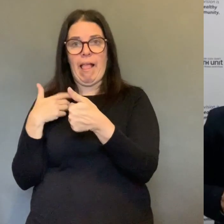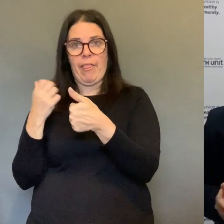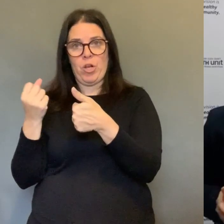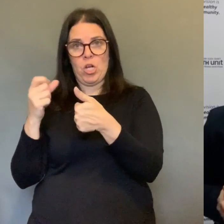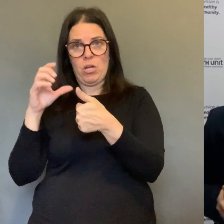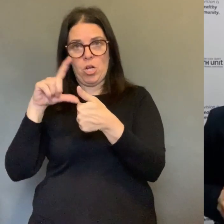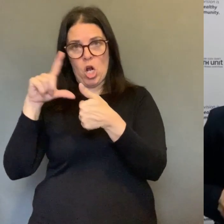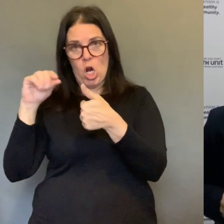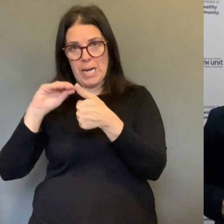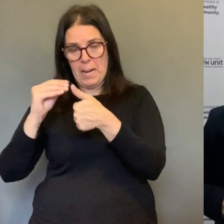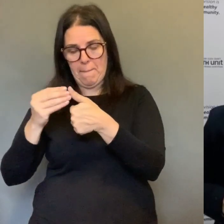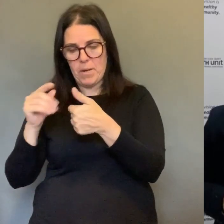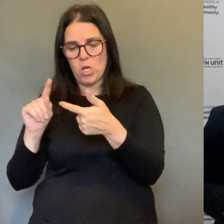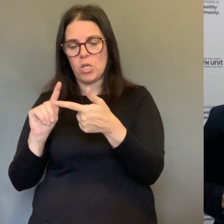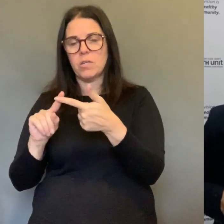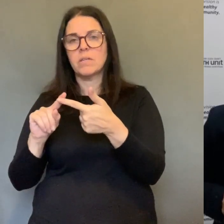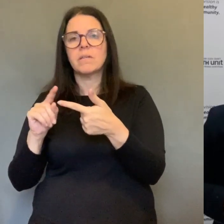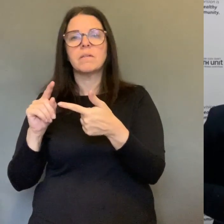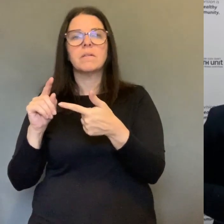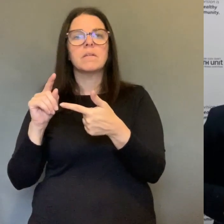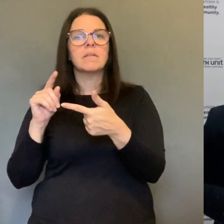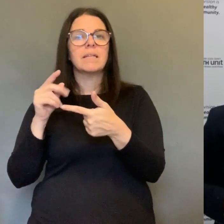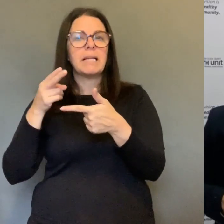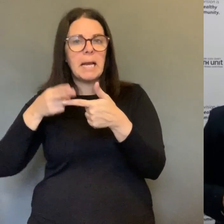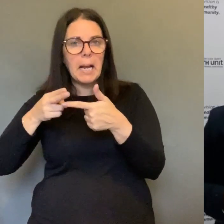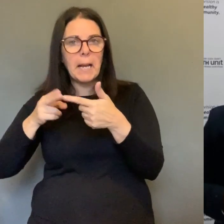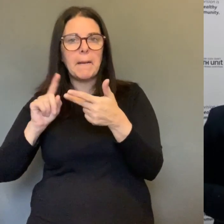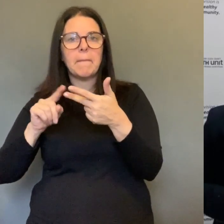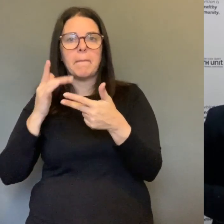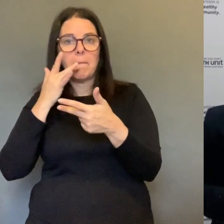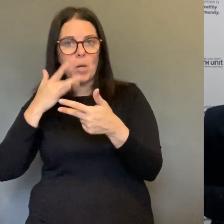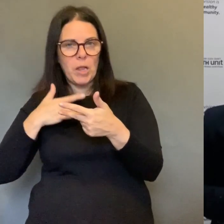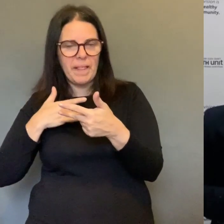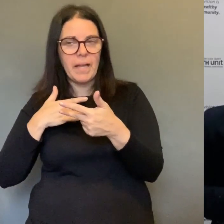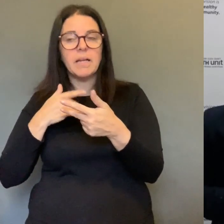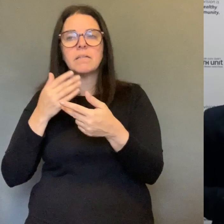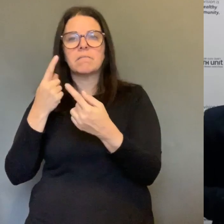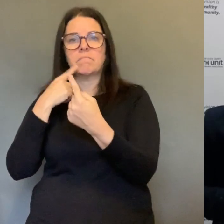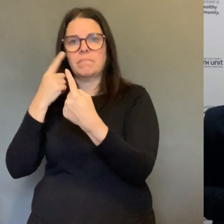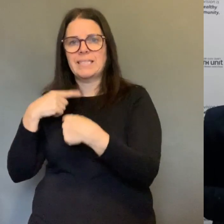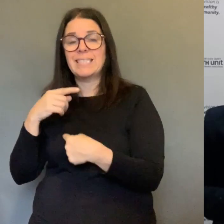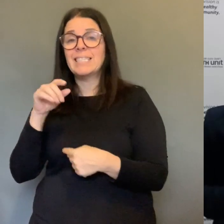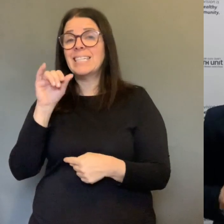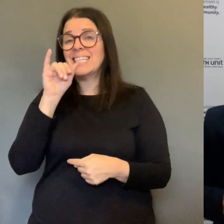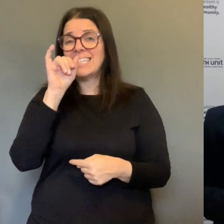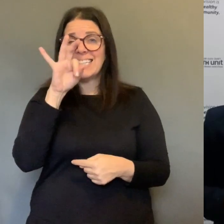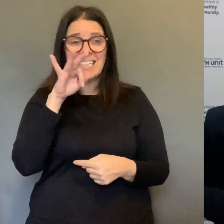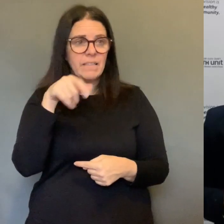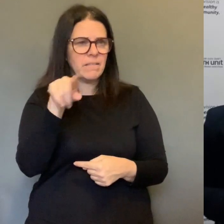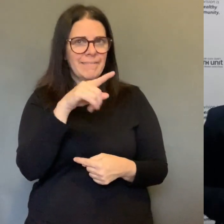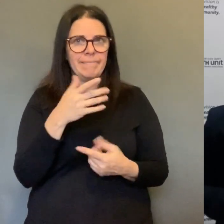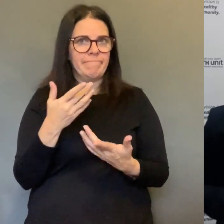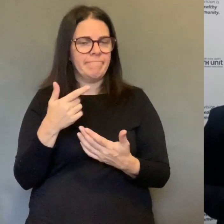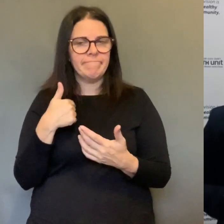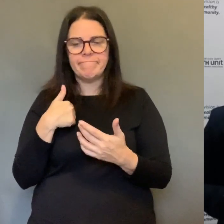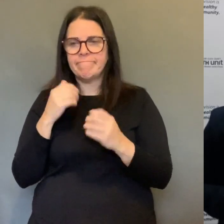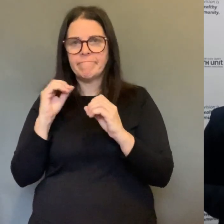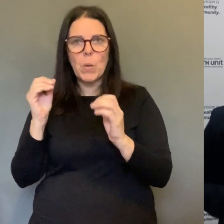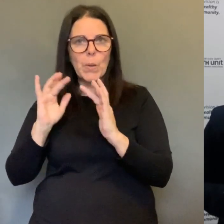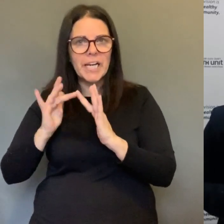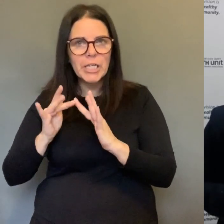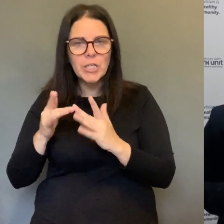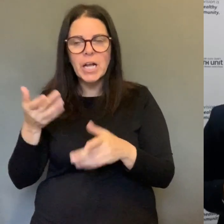to test these cases, you can still contact us, and we can do that that check for you, and we can give you the